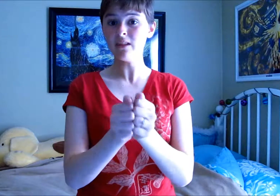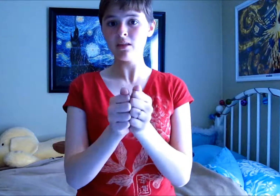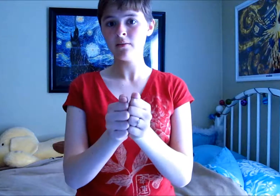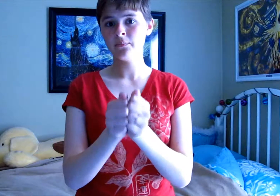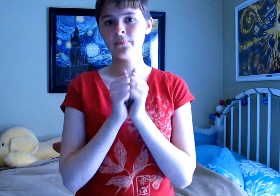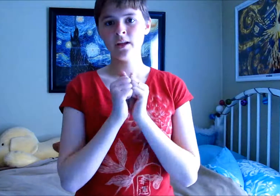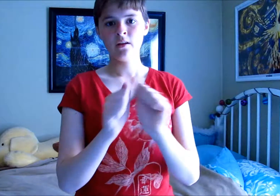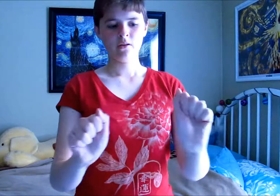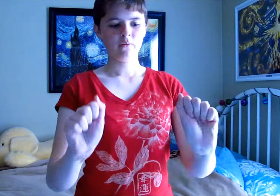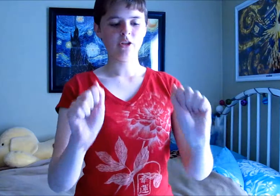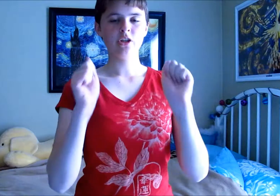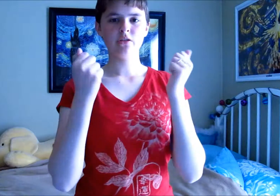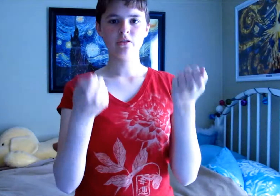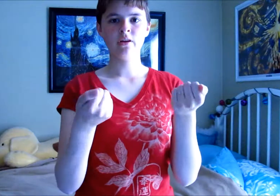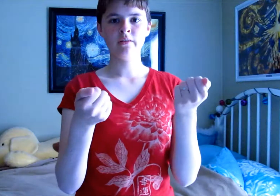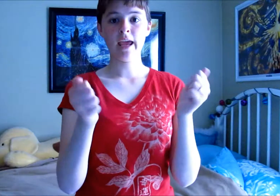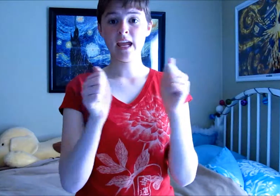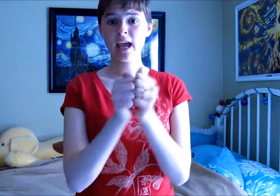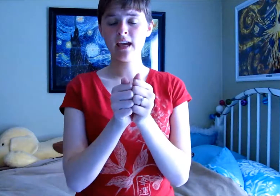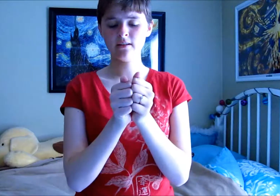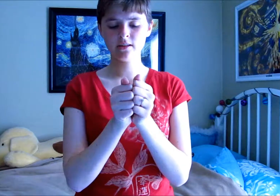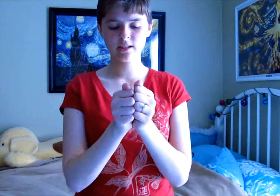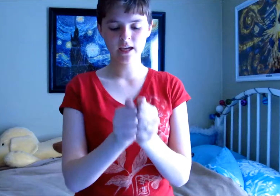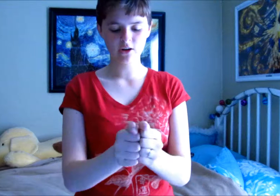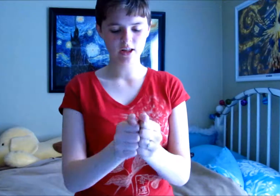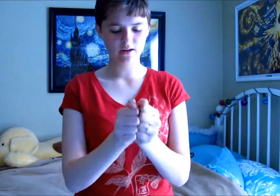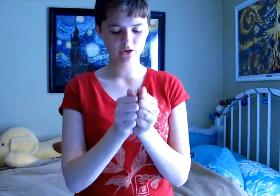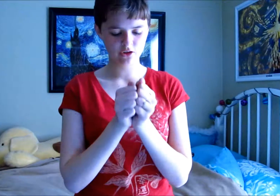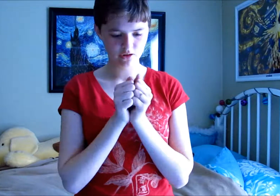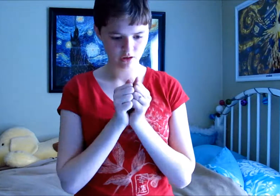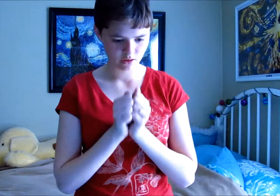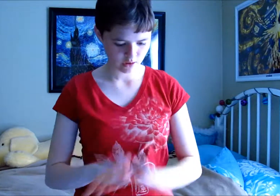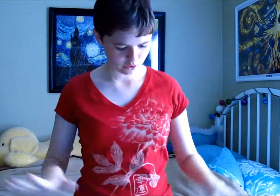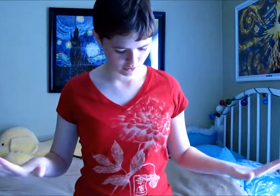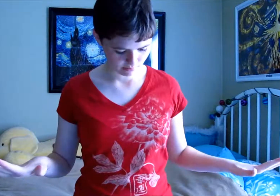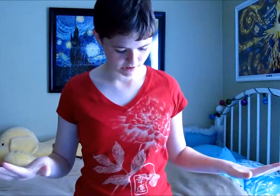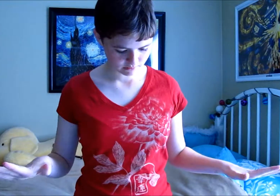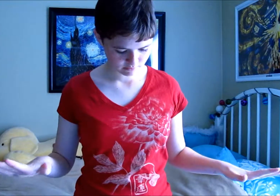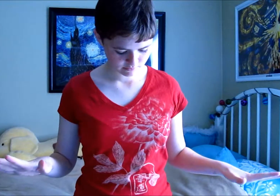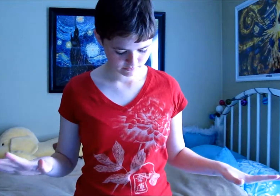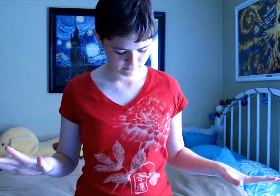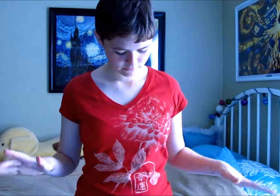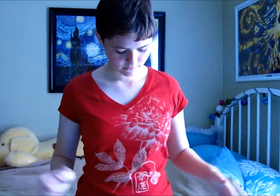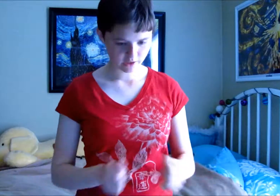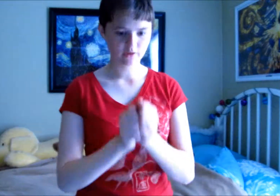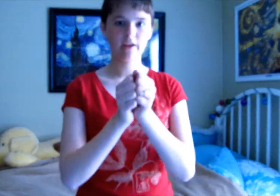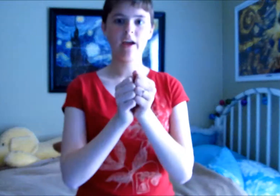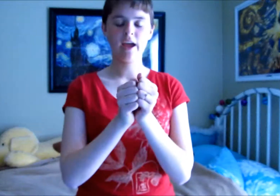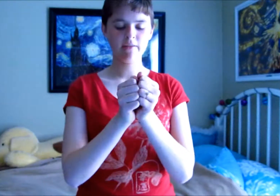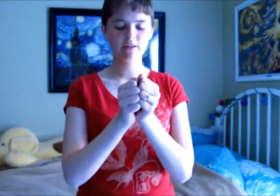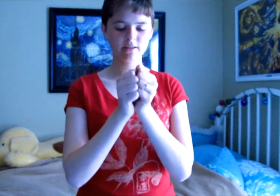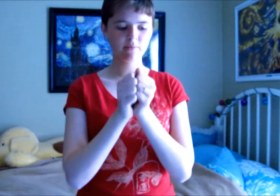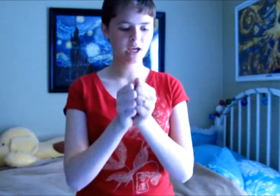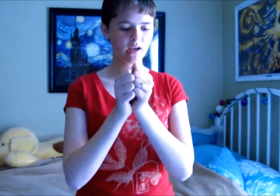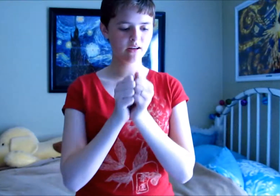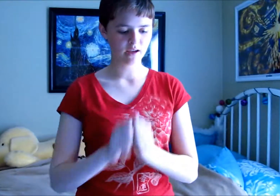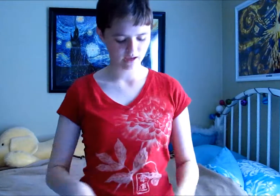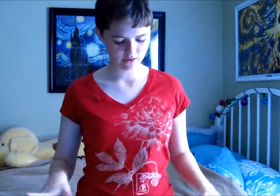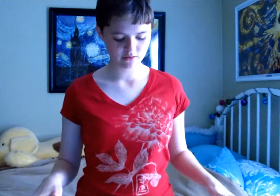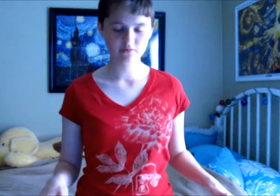with, which is A hand together, and then you're just going to drop it. Like you're like, I have this in my hand, and